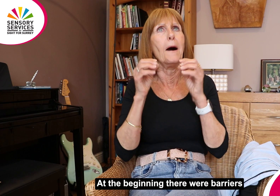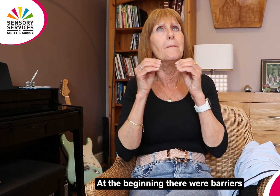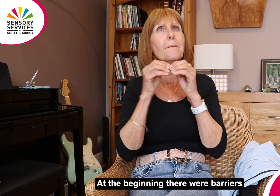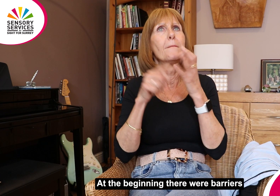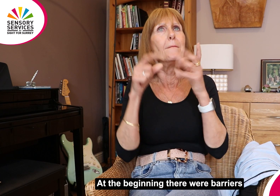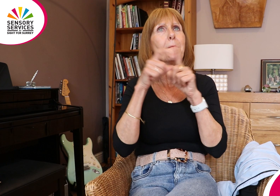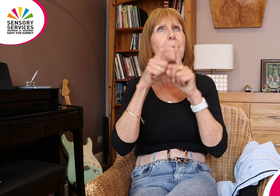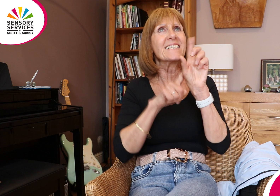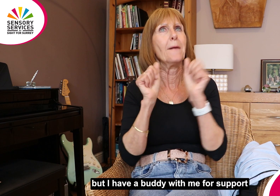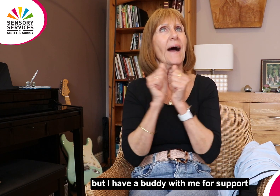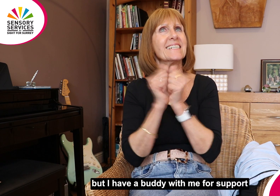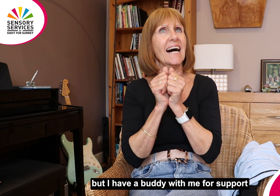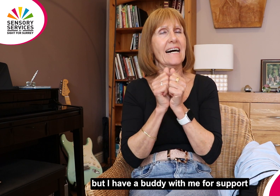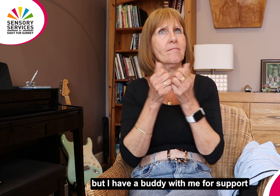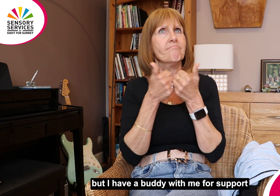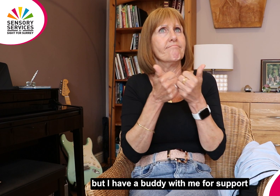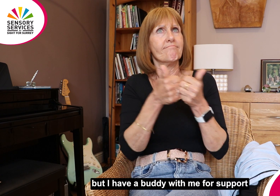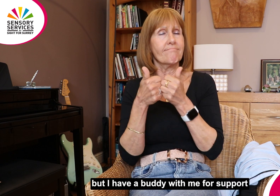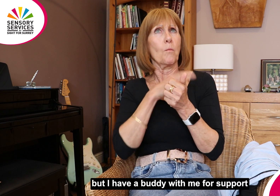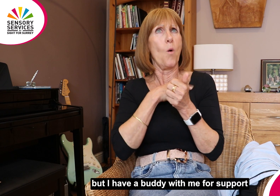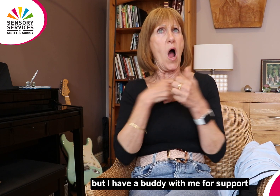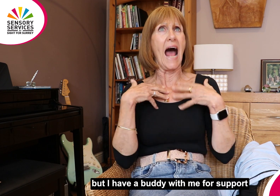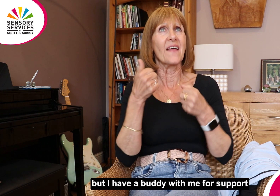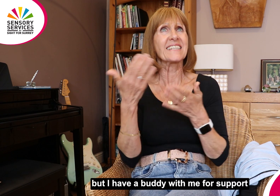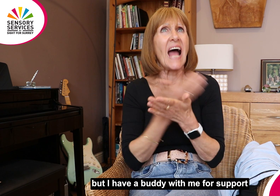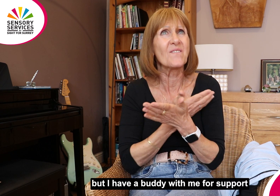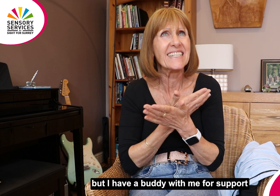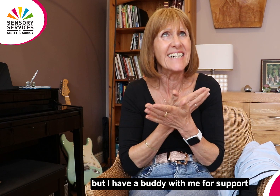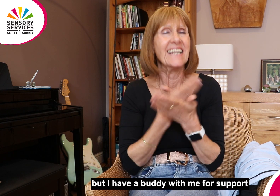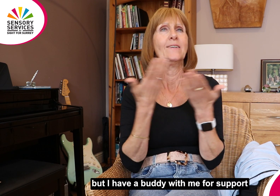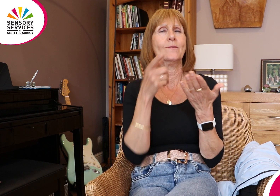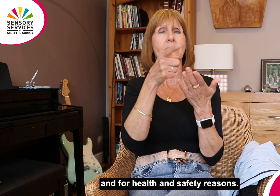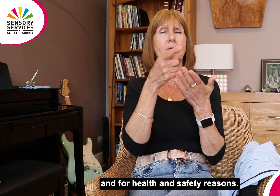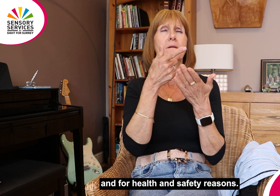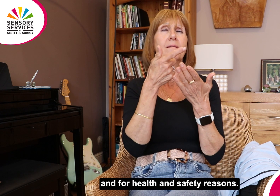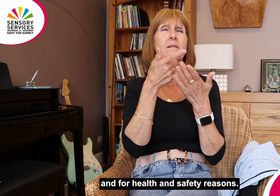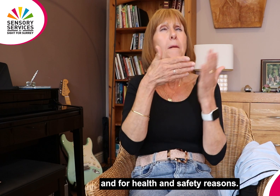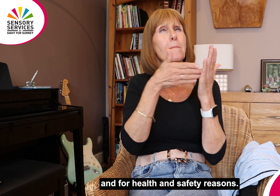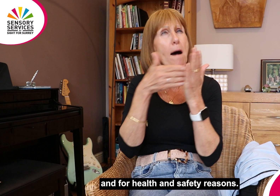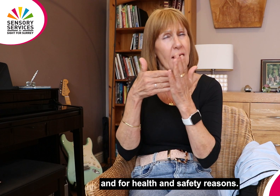barriers, but I have a buddy with me for support and for health and safety